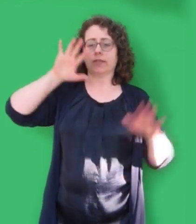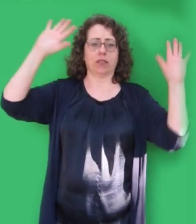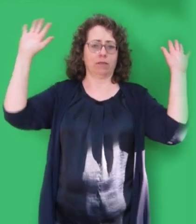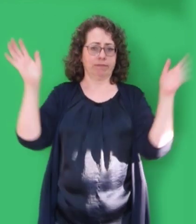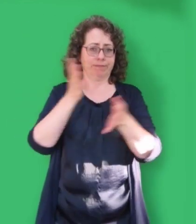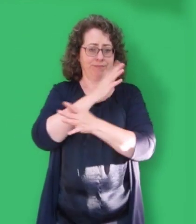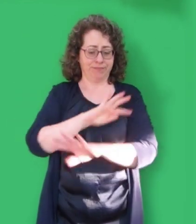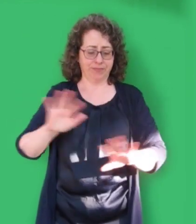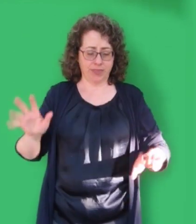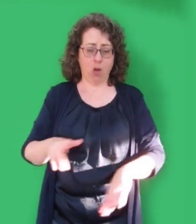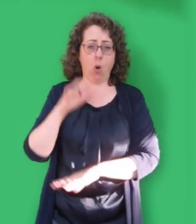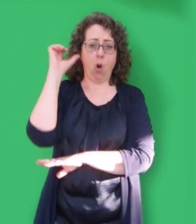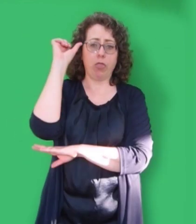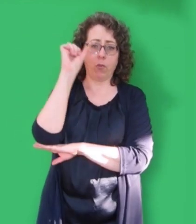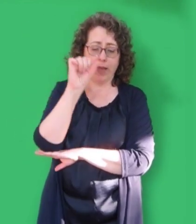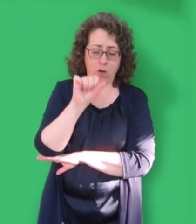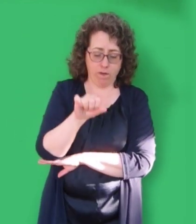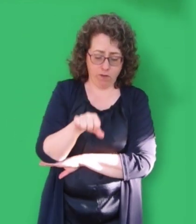and hang here.